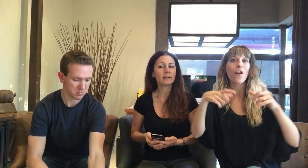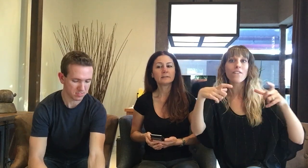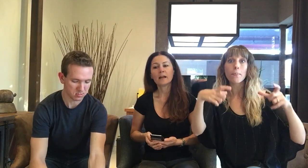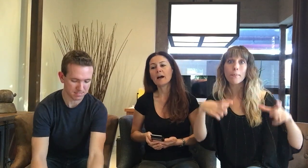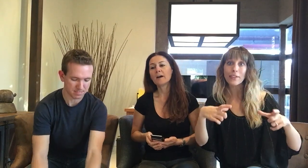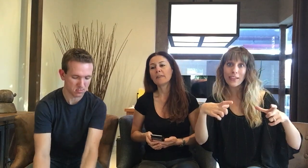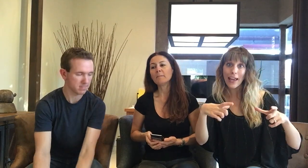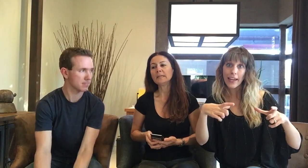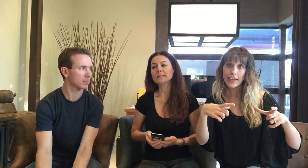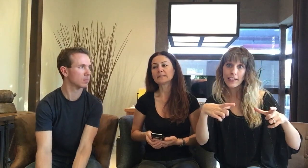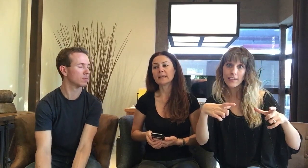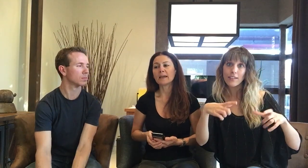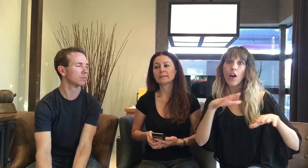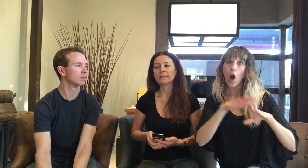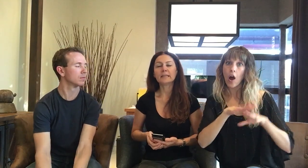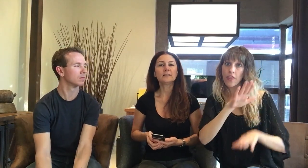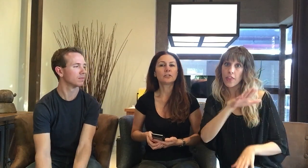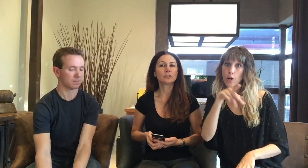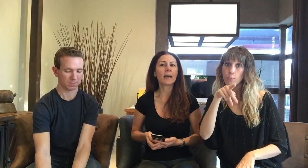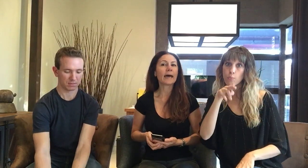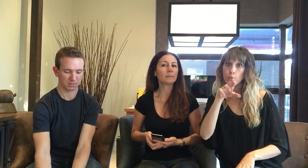profile, that means that they need to add a